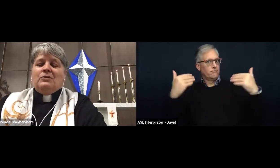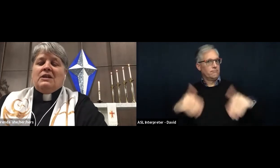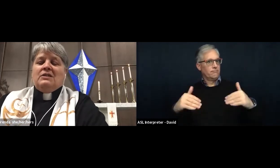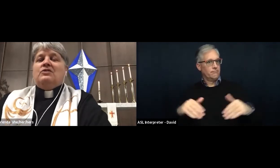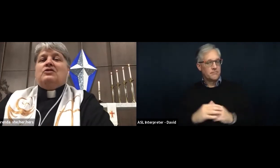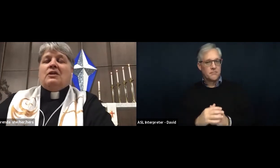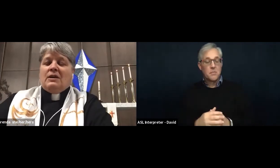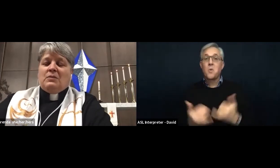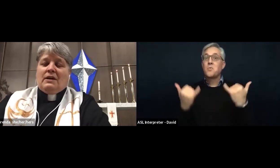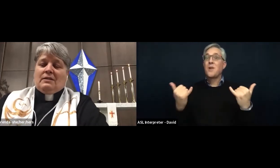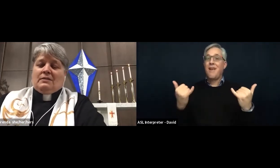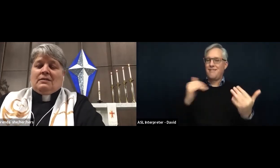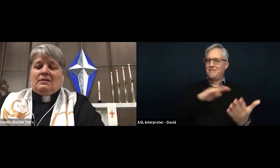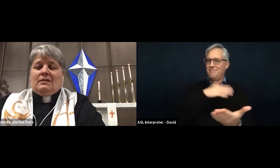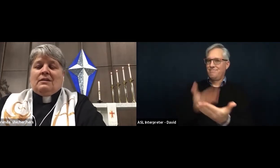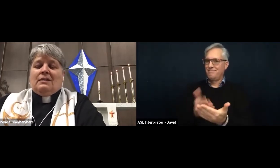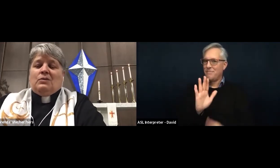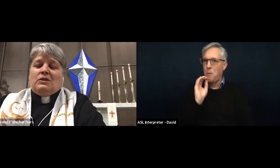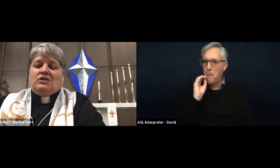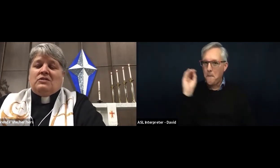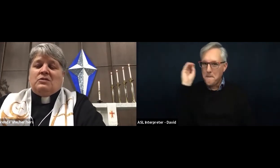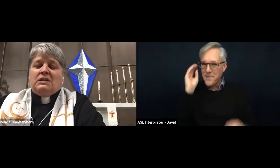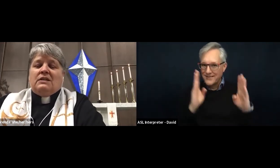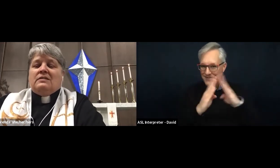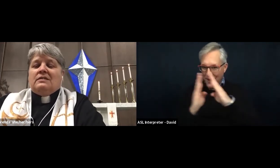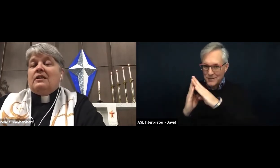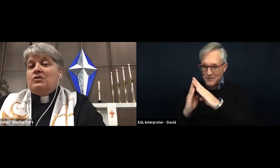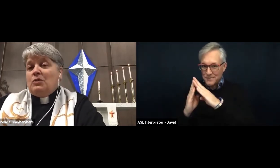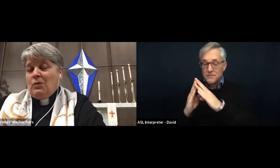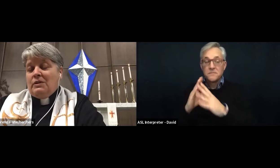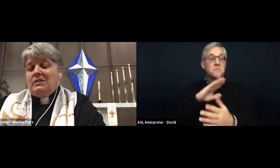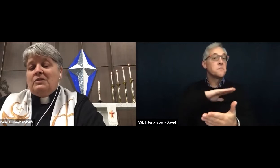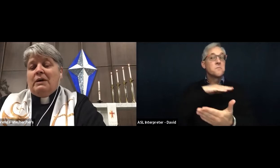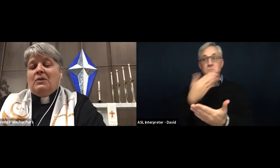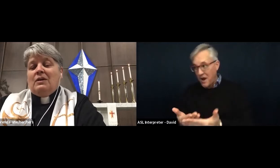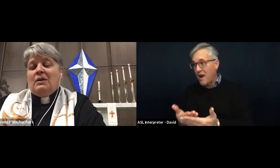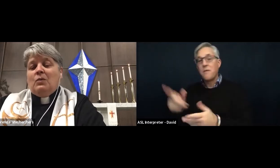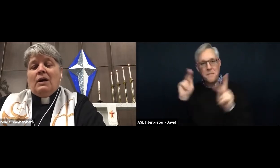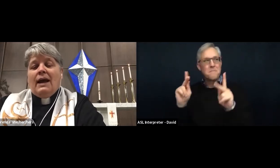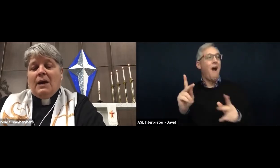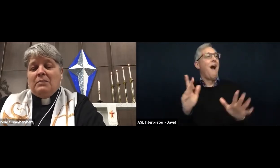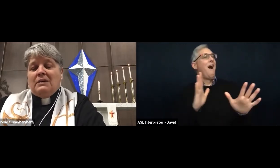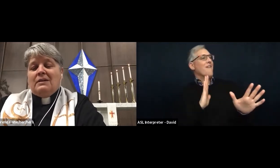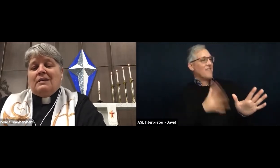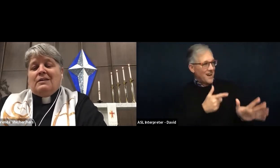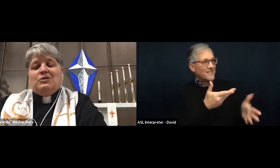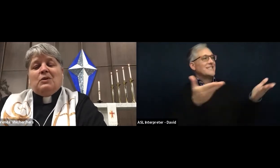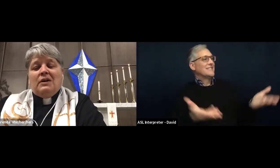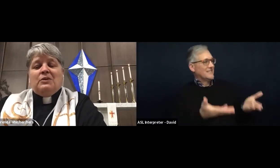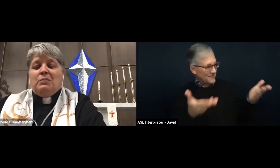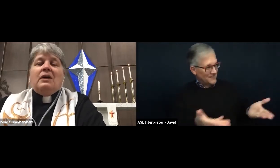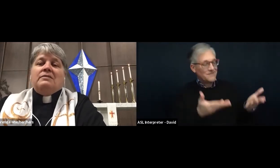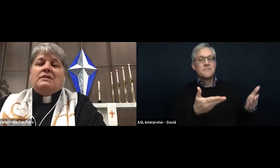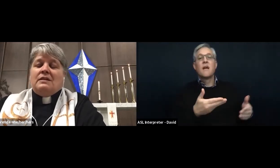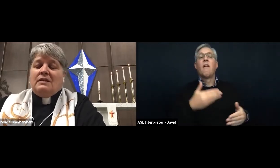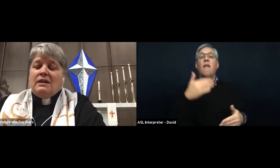Although things start out well, when Jesus begins to tell stories about what happened to